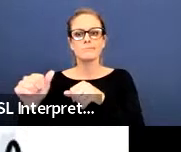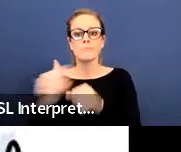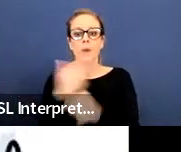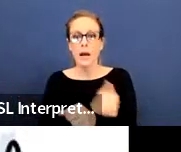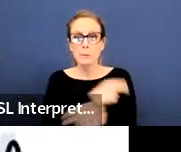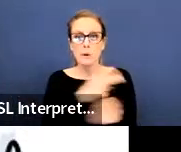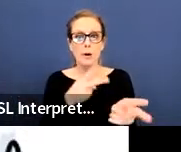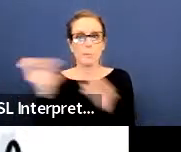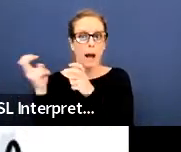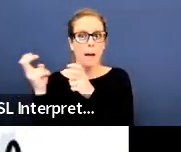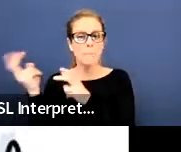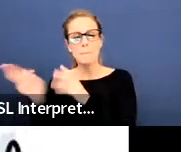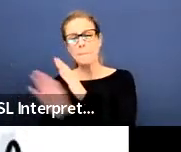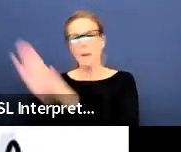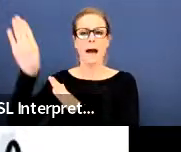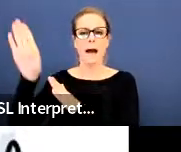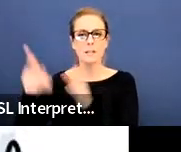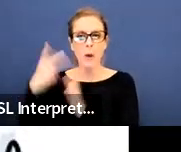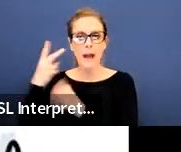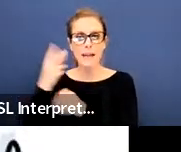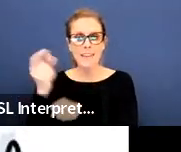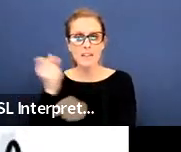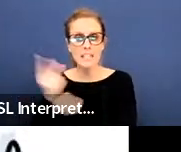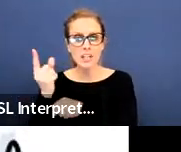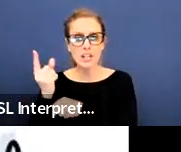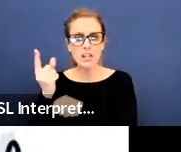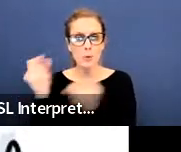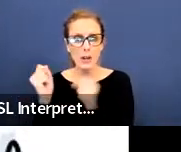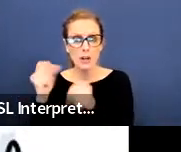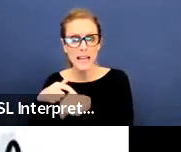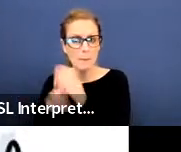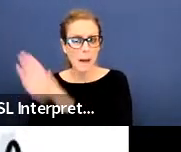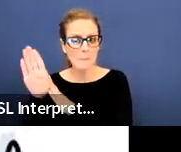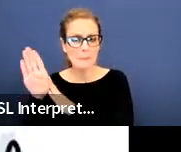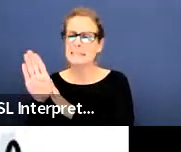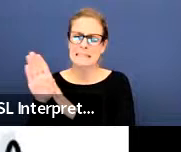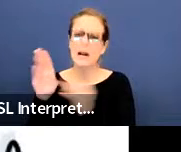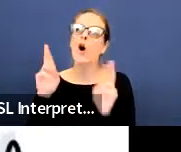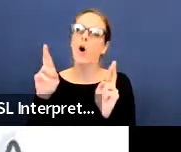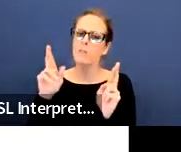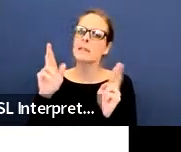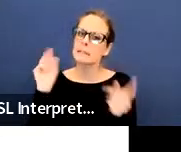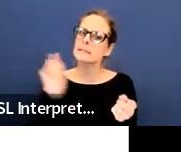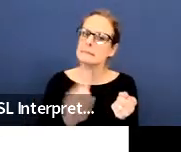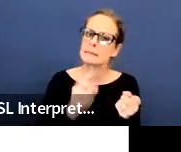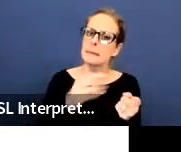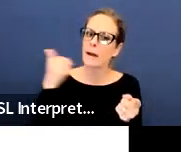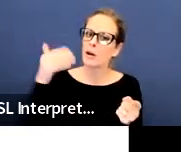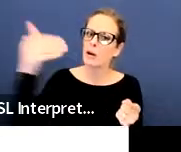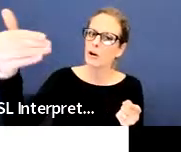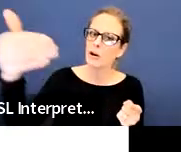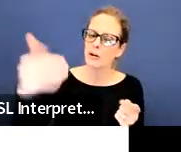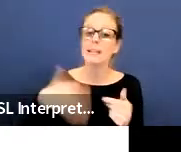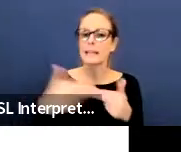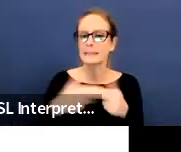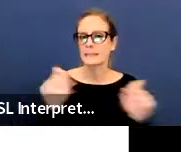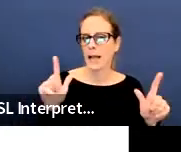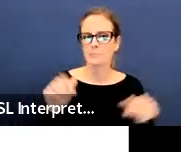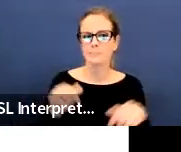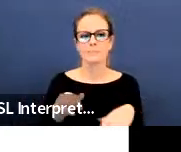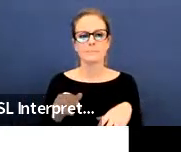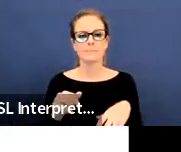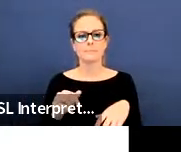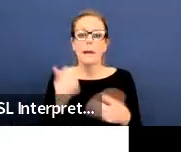twice a year, including substantial winter waves. I hope that it gets better. Next slide, please. But maybe we'll have small waves